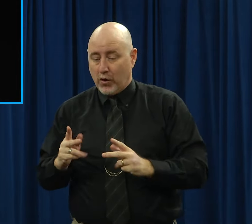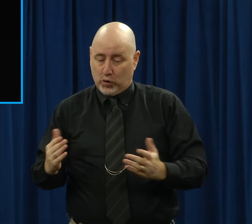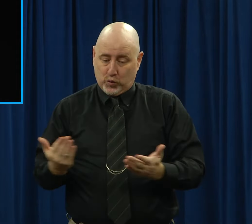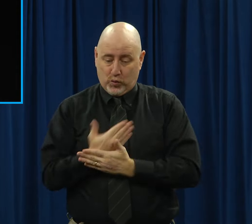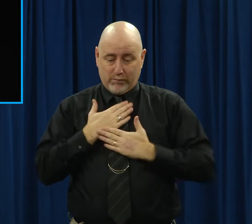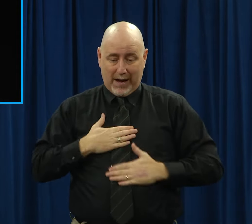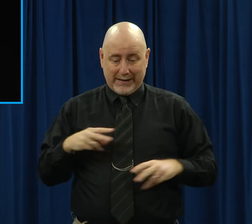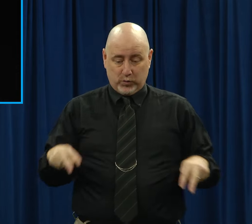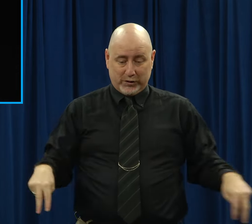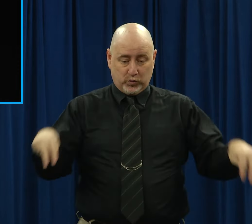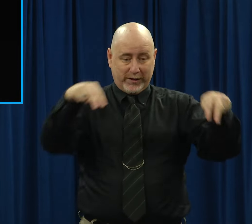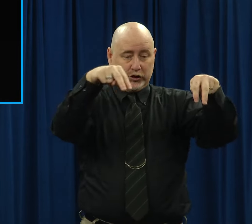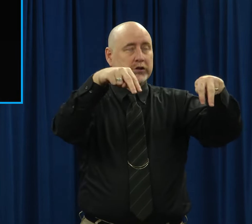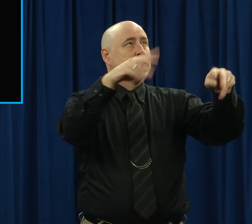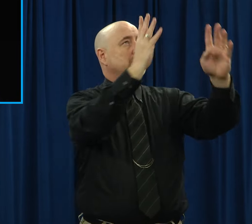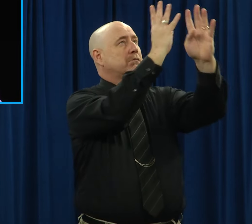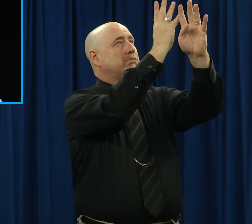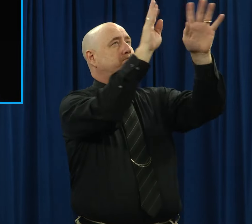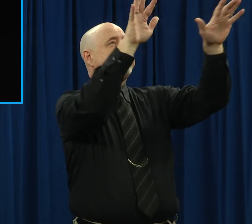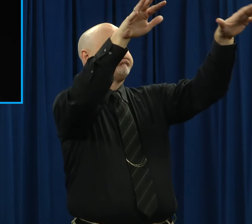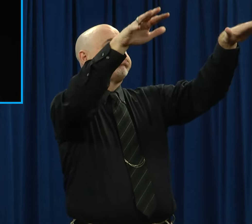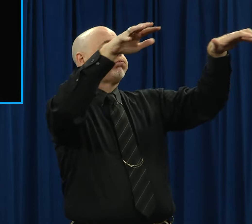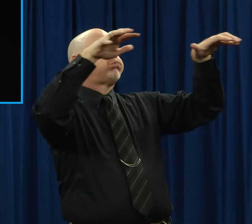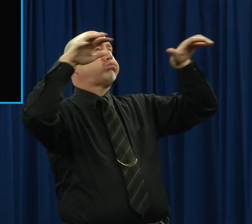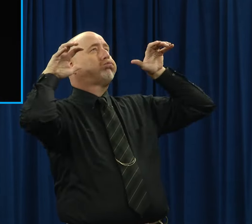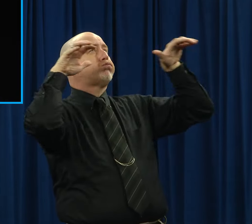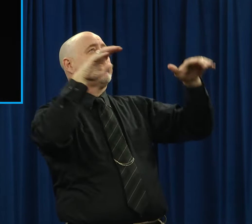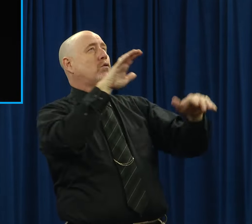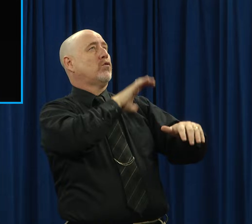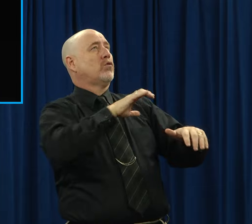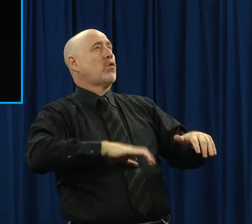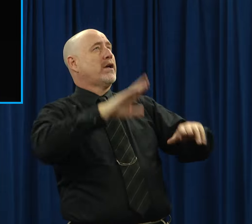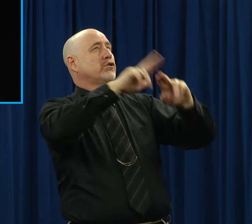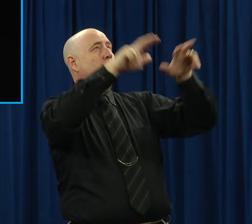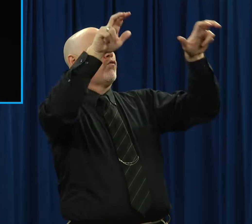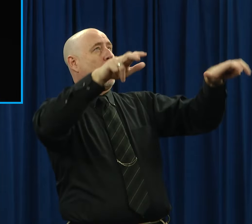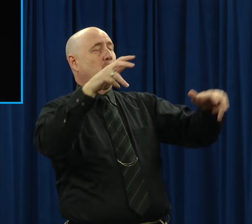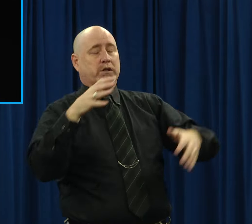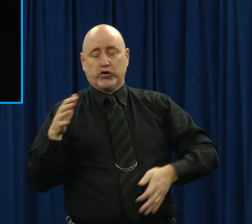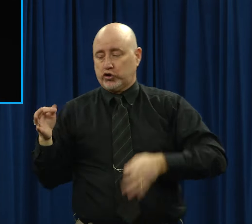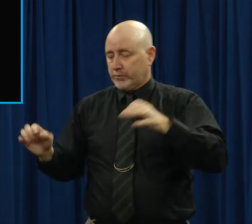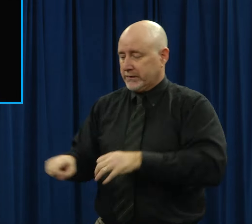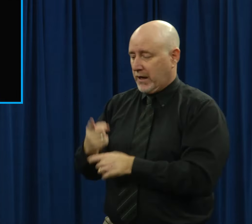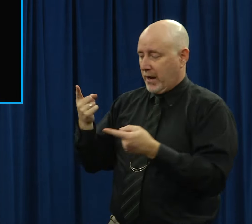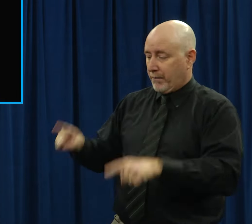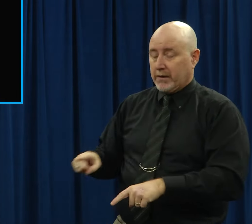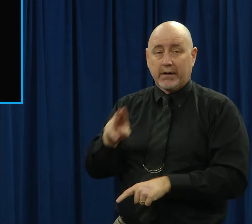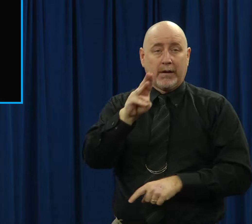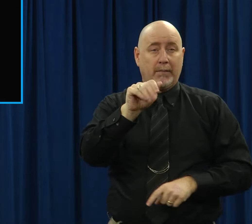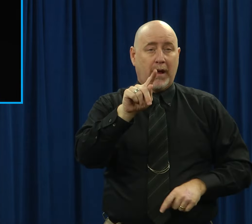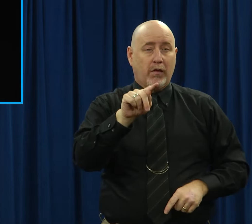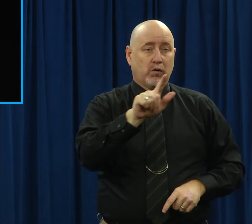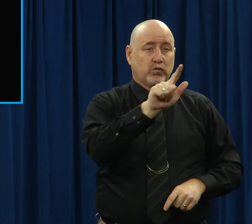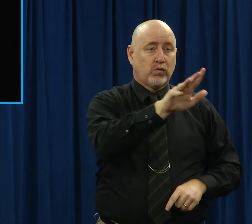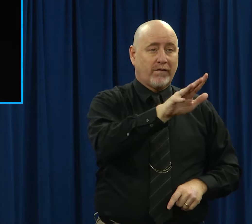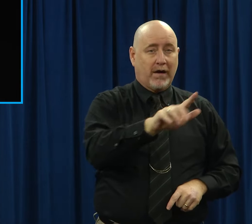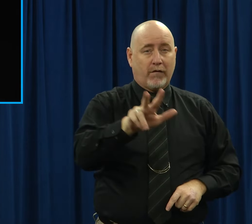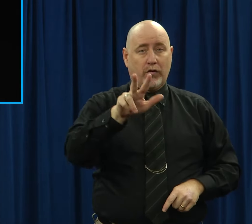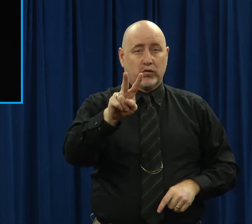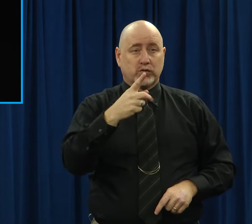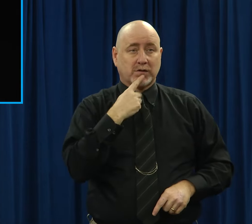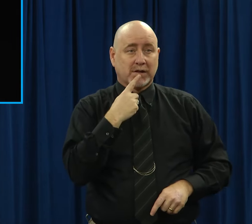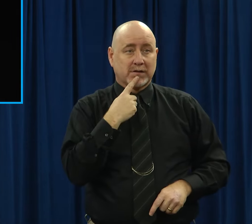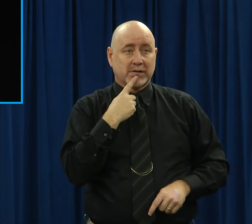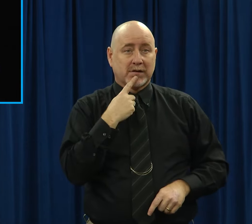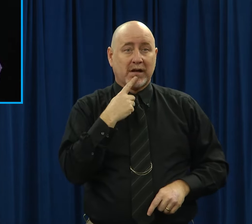have received a resurrected body, we will stand before the throne of Christ, and we will be judged. Matthew 25